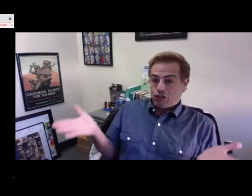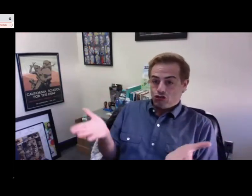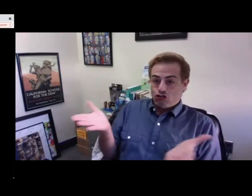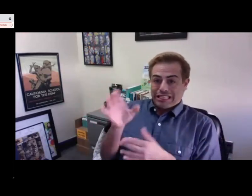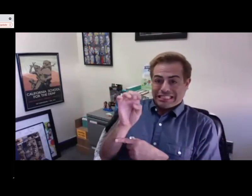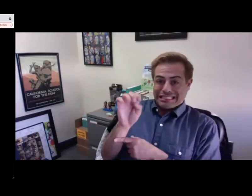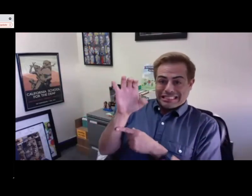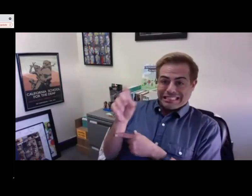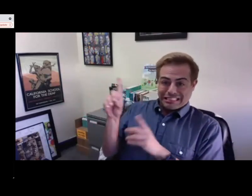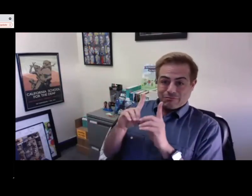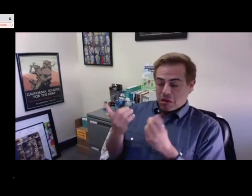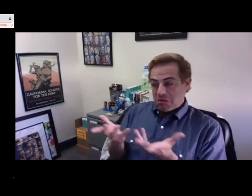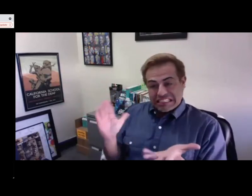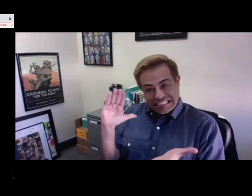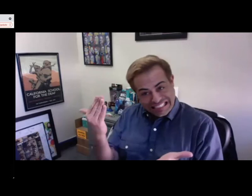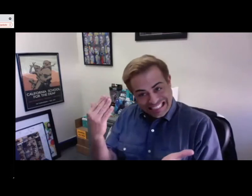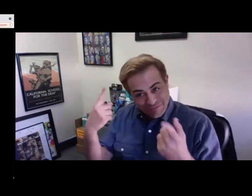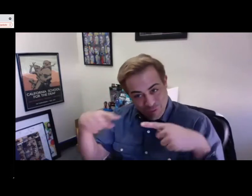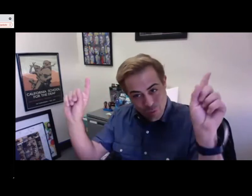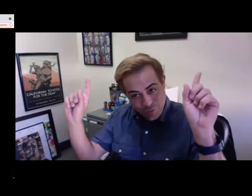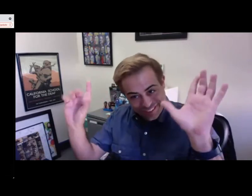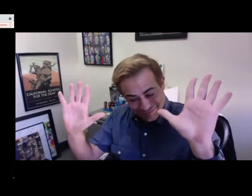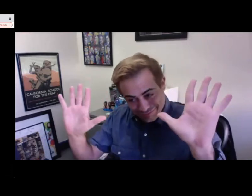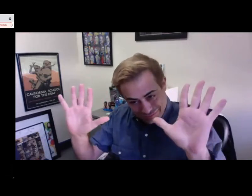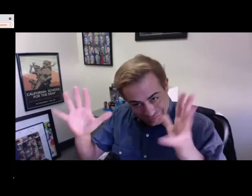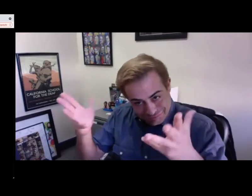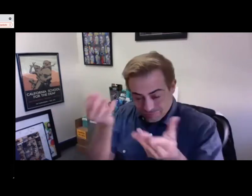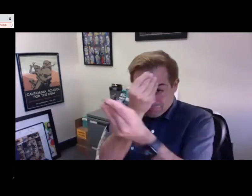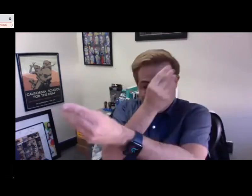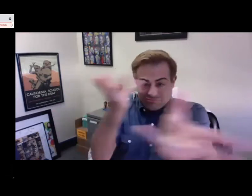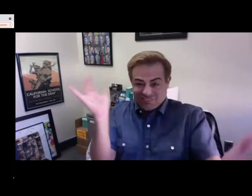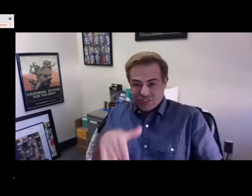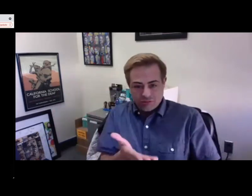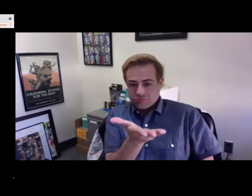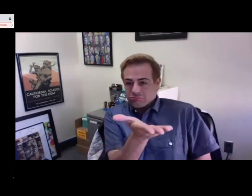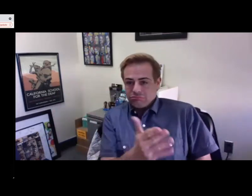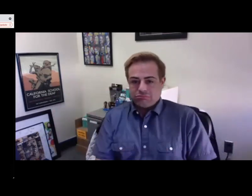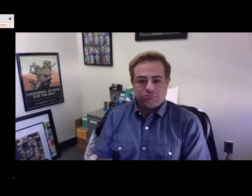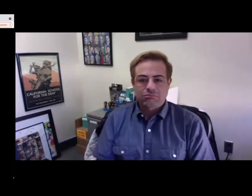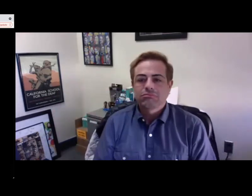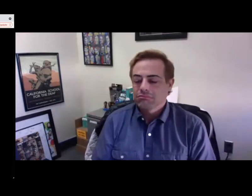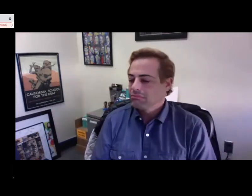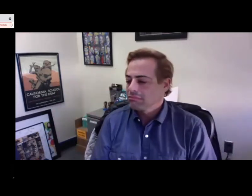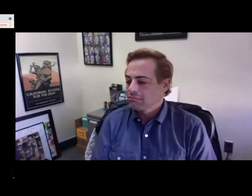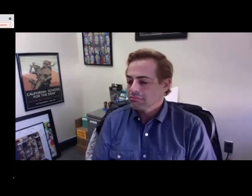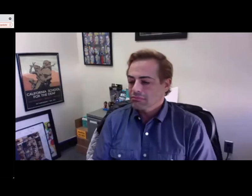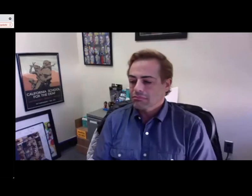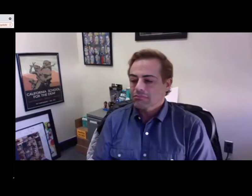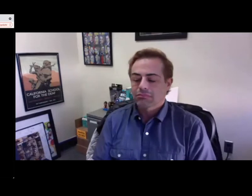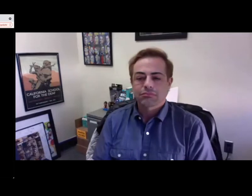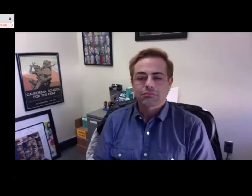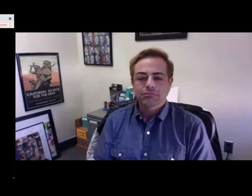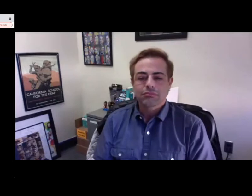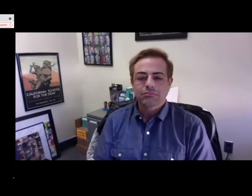Now, I'm going to tell you guys about what we do at CSD that seems to be very successful.